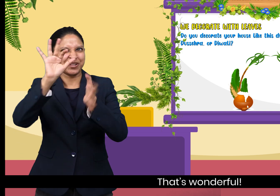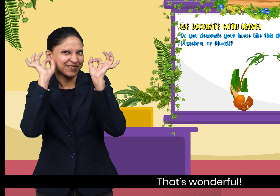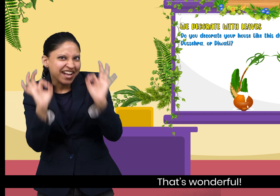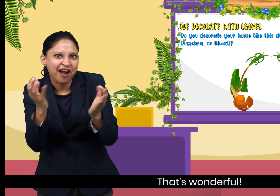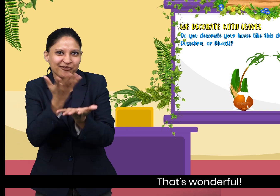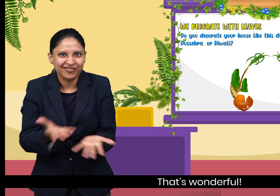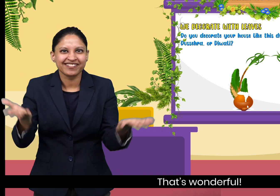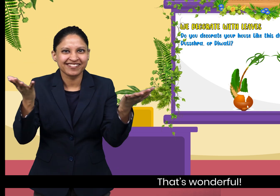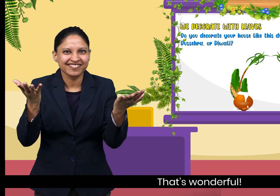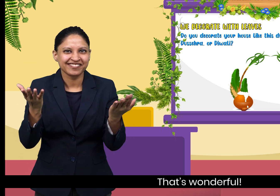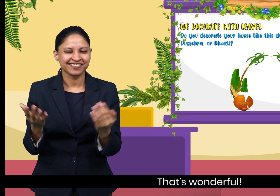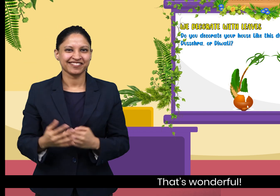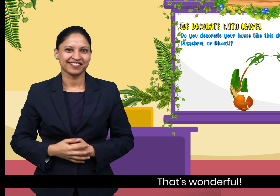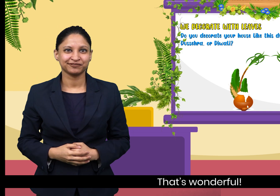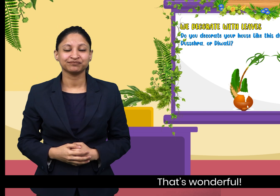That's wonderful.